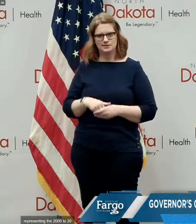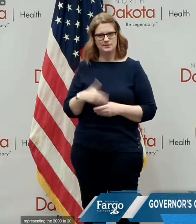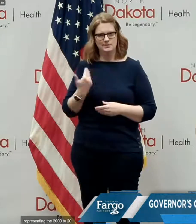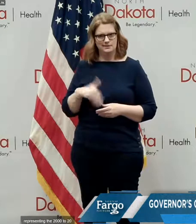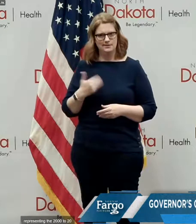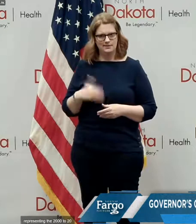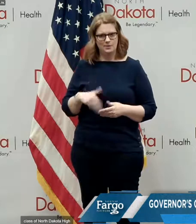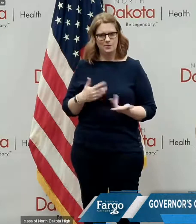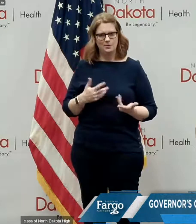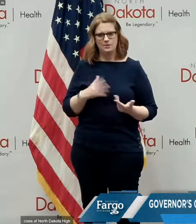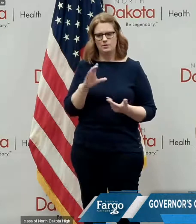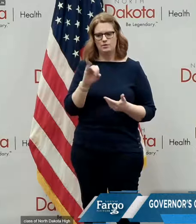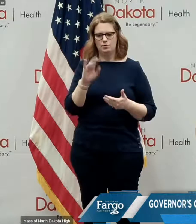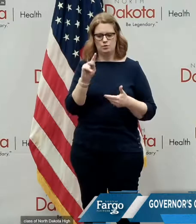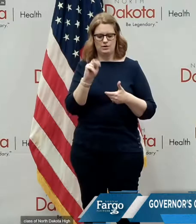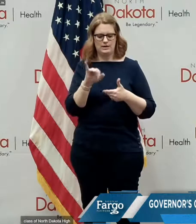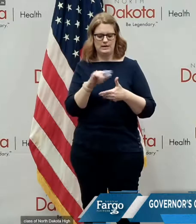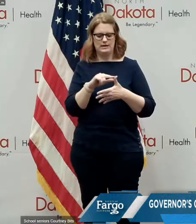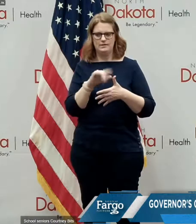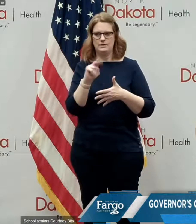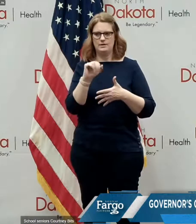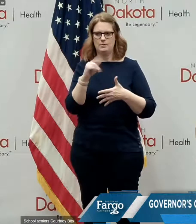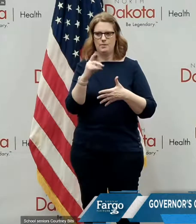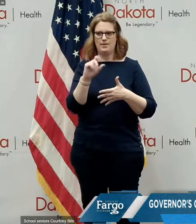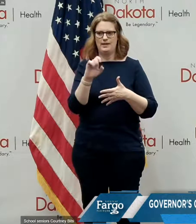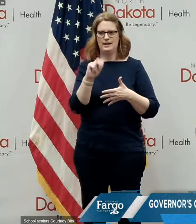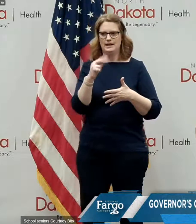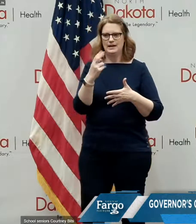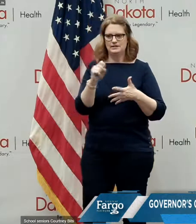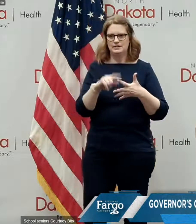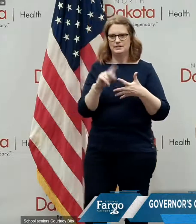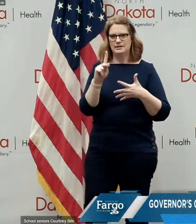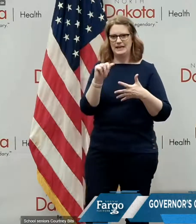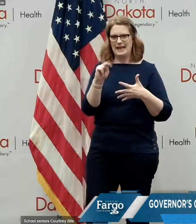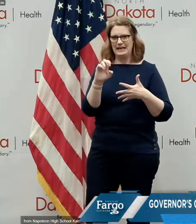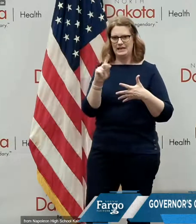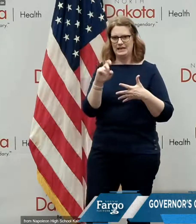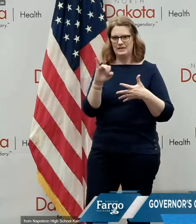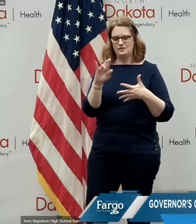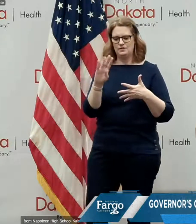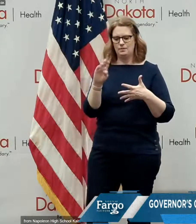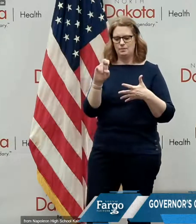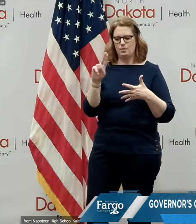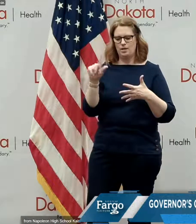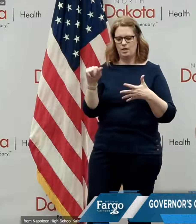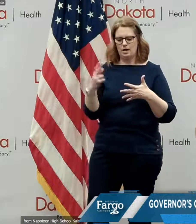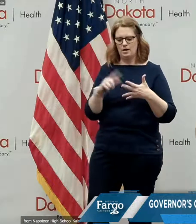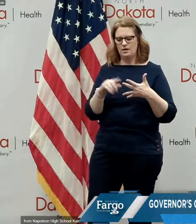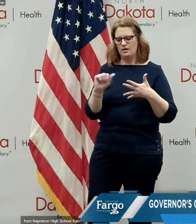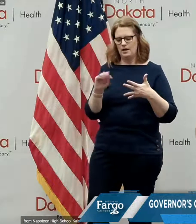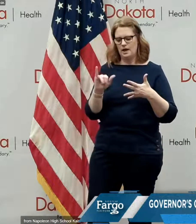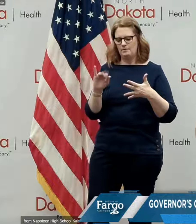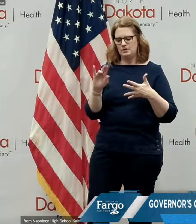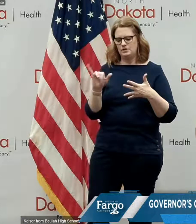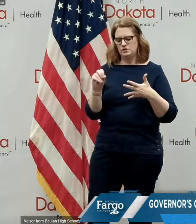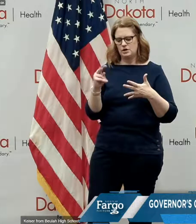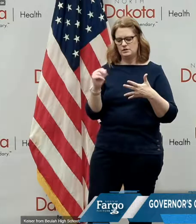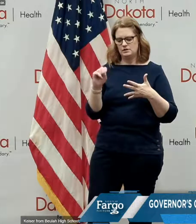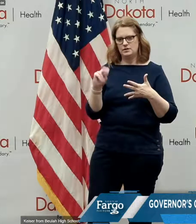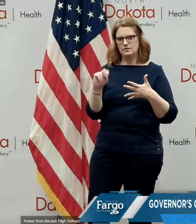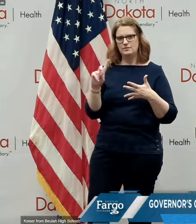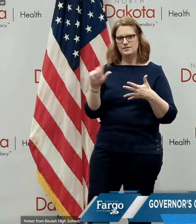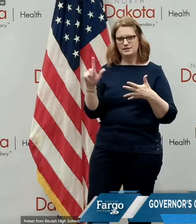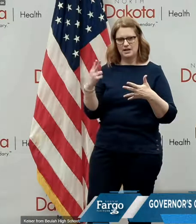seniors. Courtney Bitts from Napoleon High School, Kane Kaiser from Beulah High School, Abby Johnson from Devils Lake High